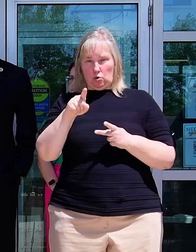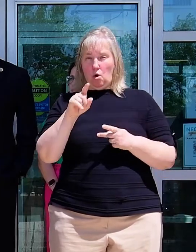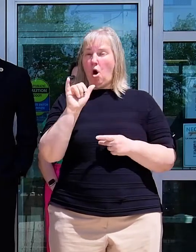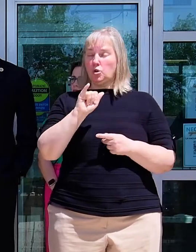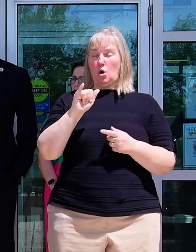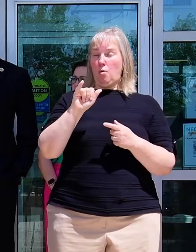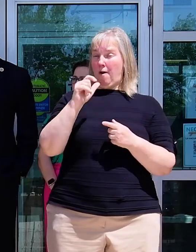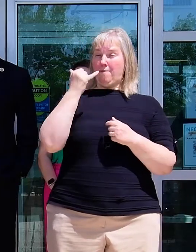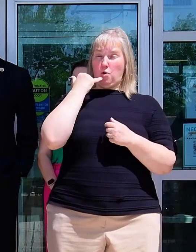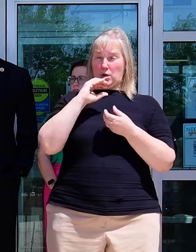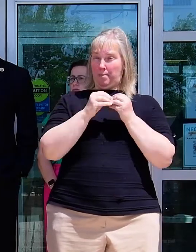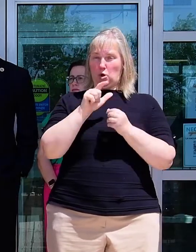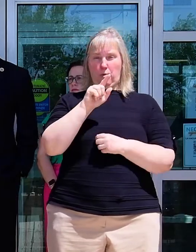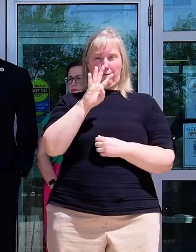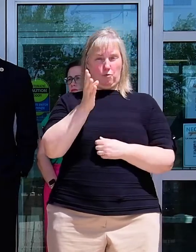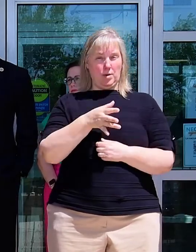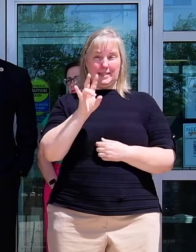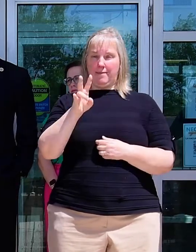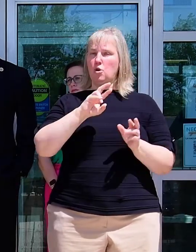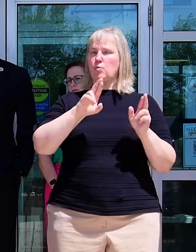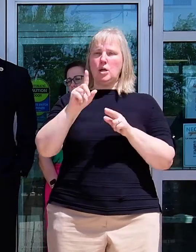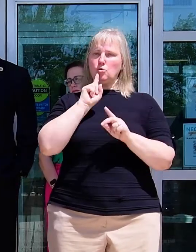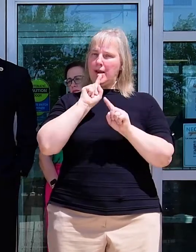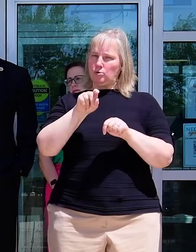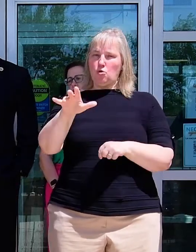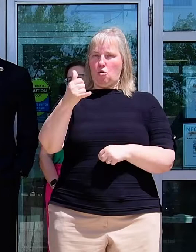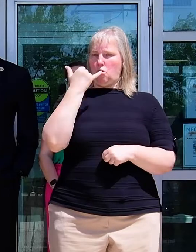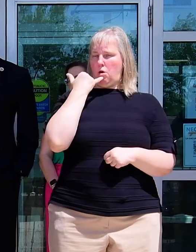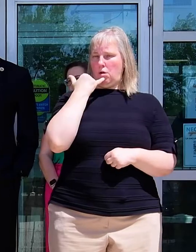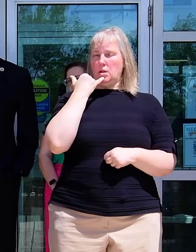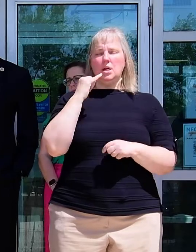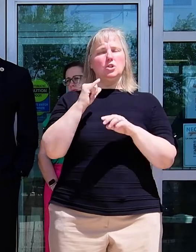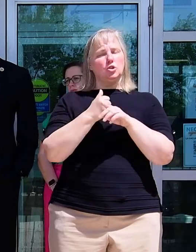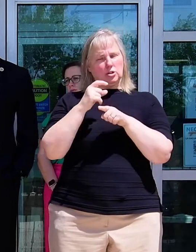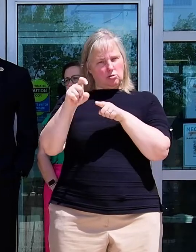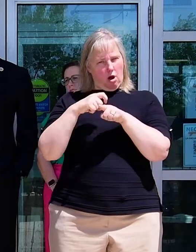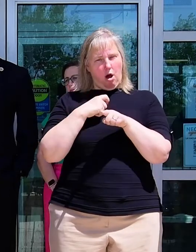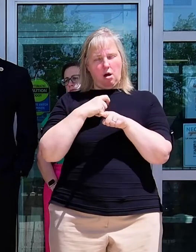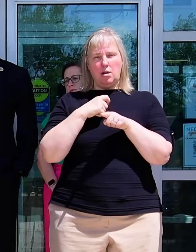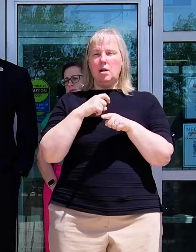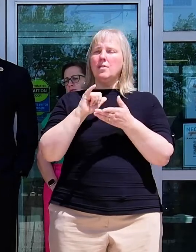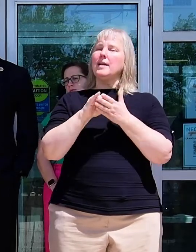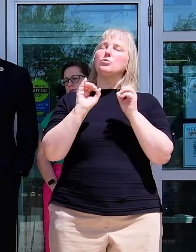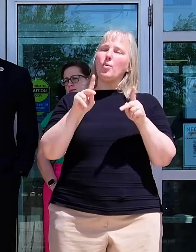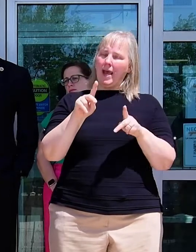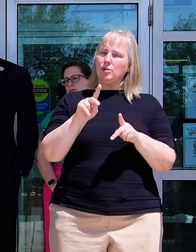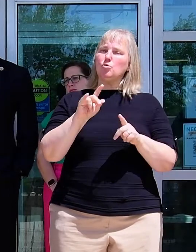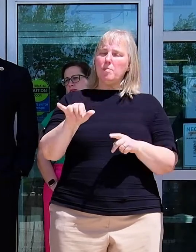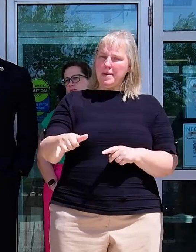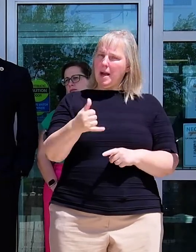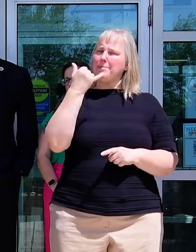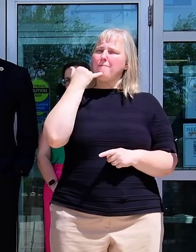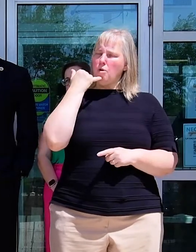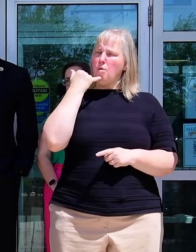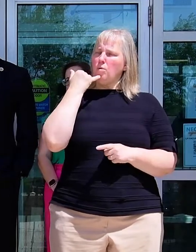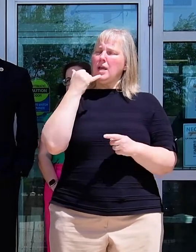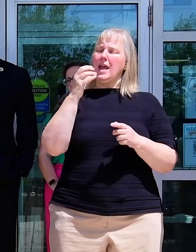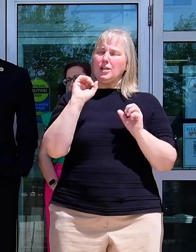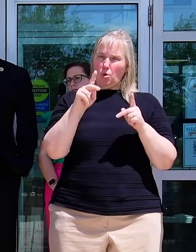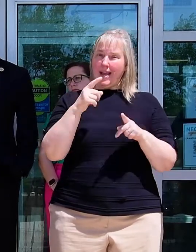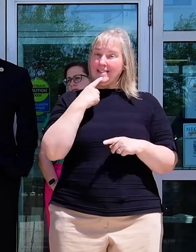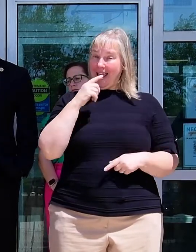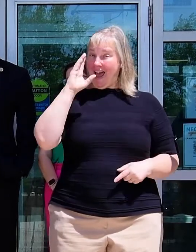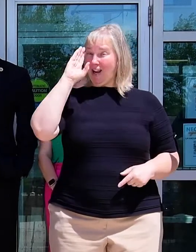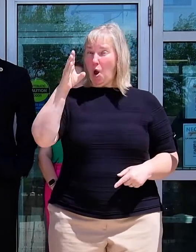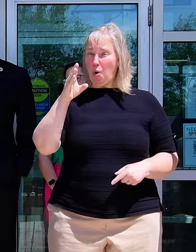number, 24/7, ready to answer your call. You just need to call. It is okay to pick up the phone. It is okay to say,